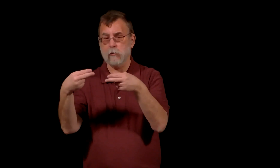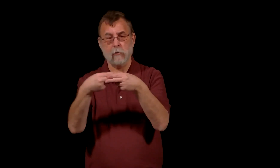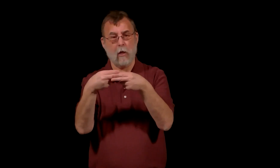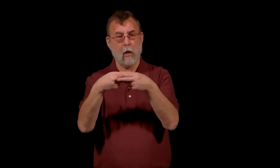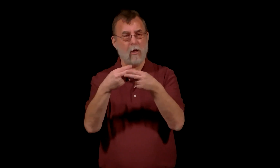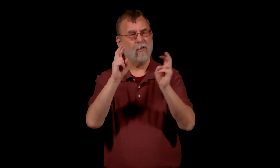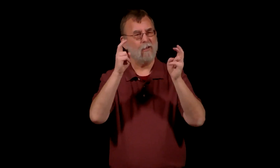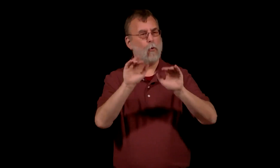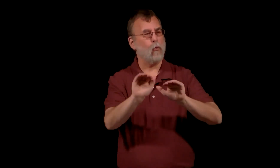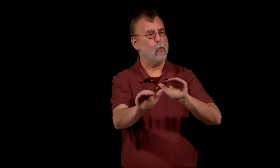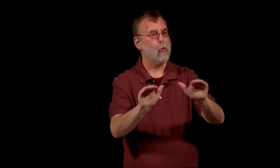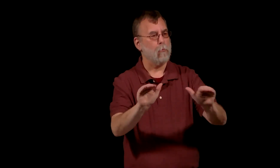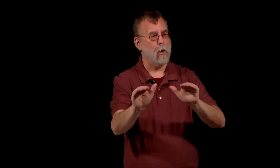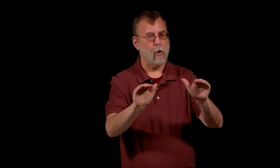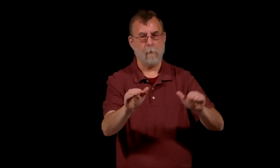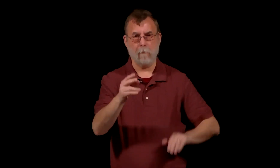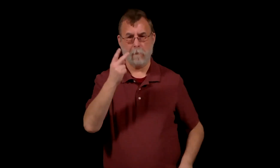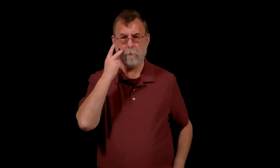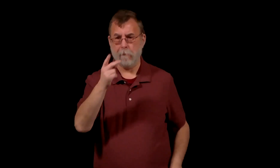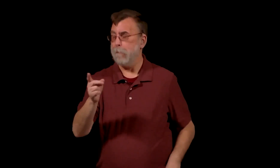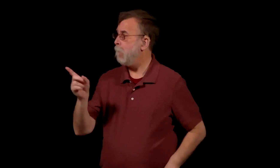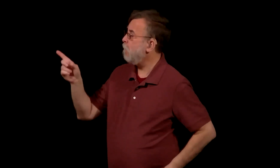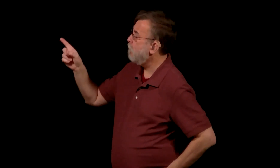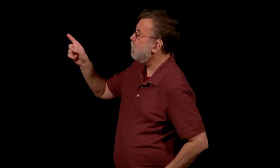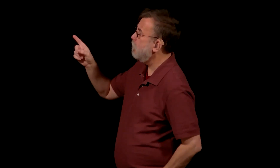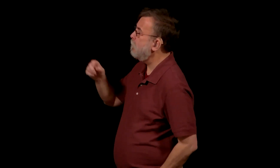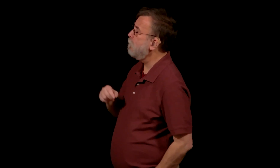Now I want to show you the next slide as a reminder.